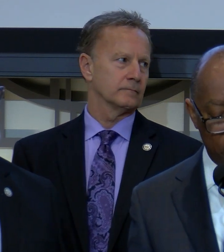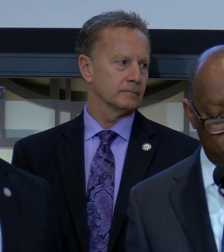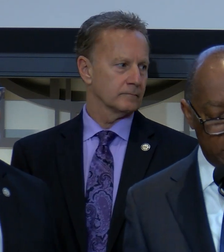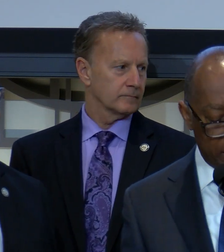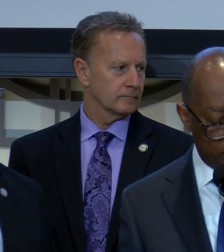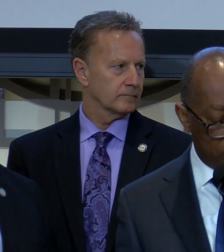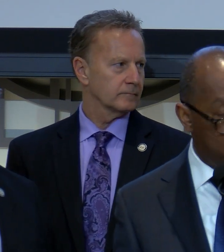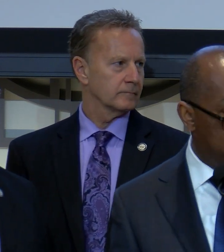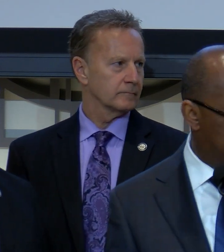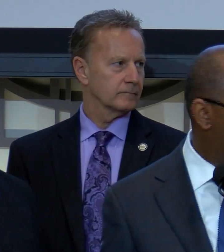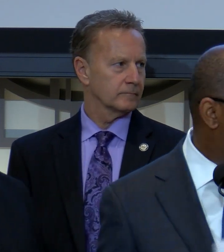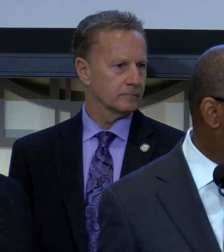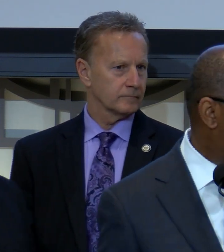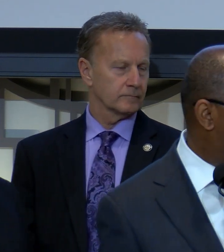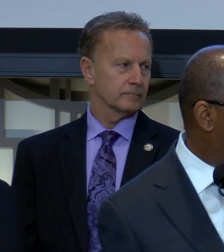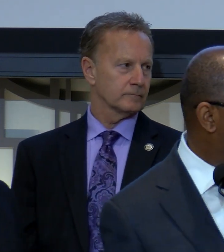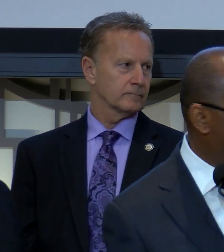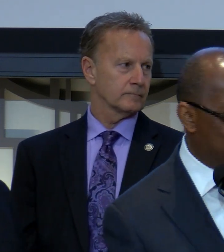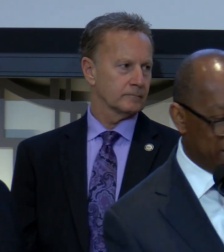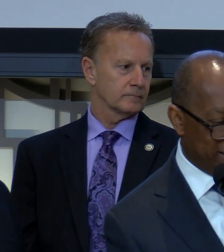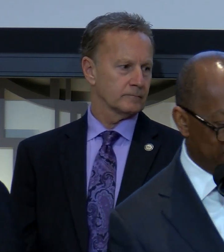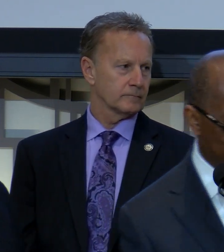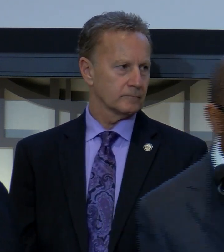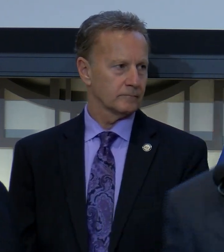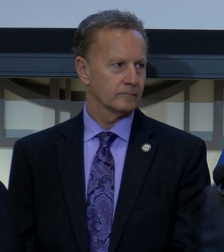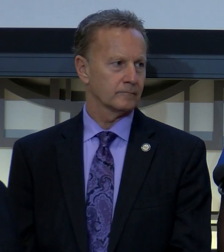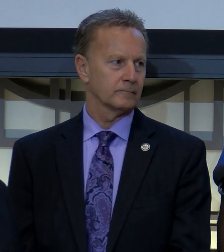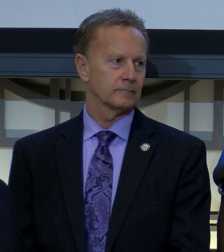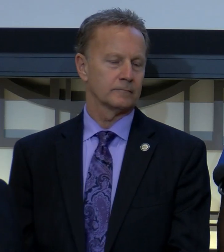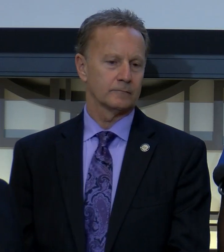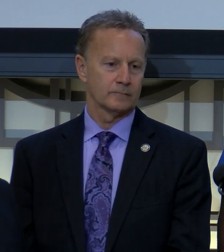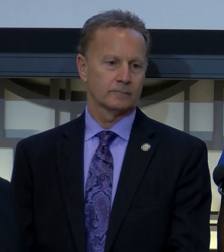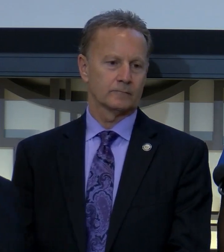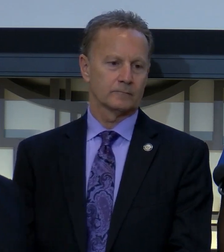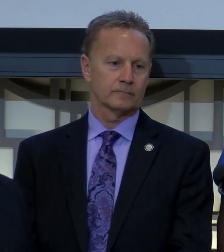with the Texas Retailers Association. Clara, good morning.